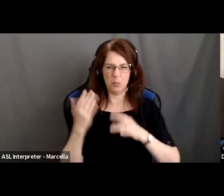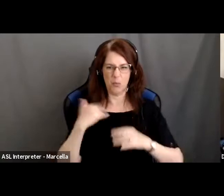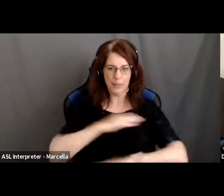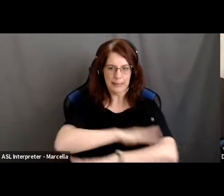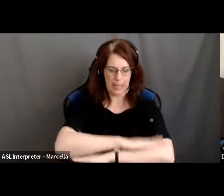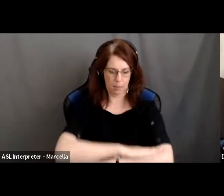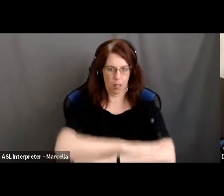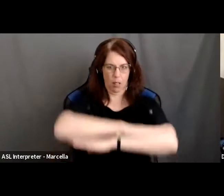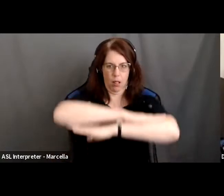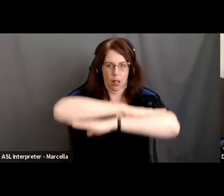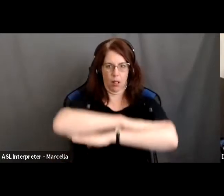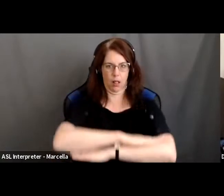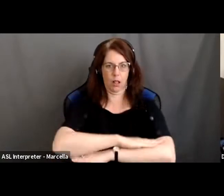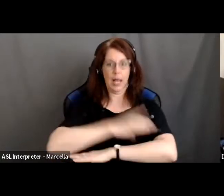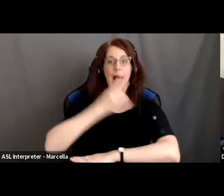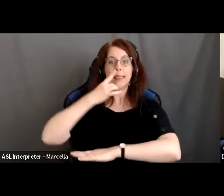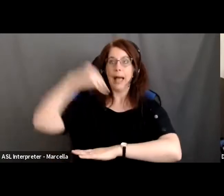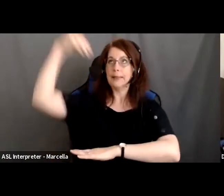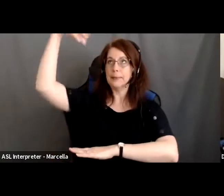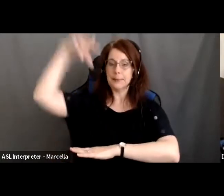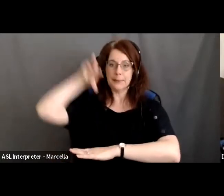high enough? What does the lighting look like?